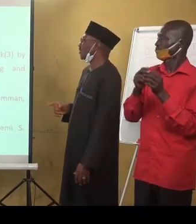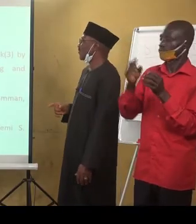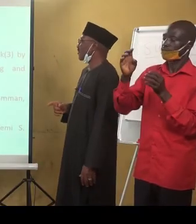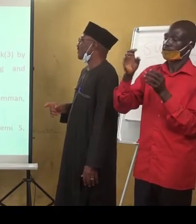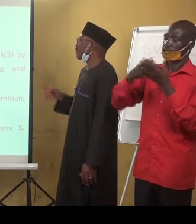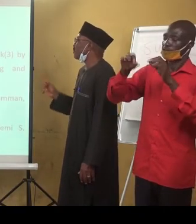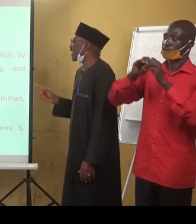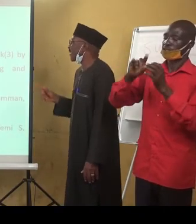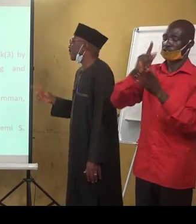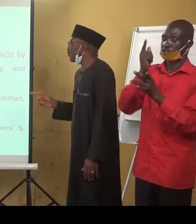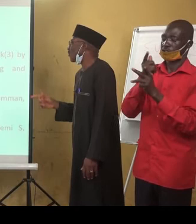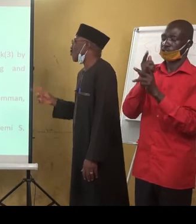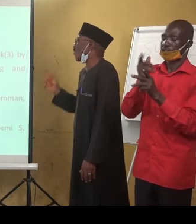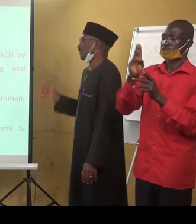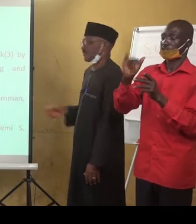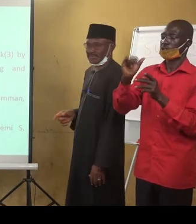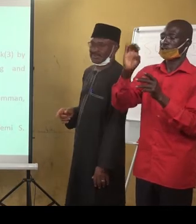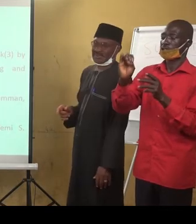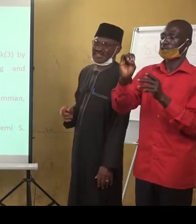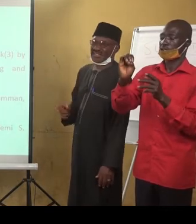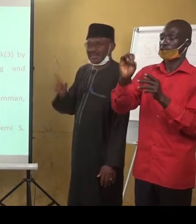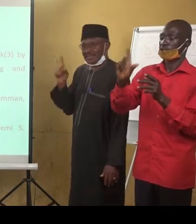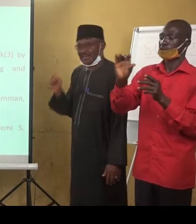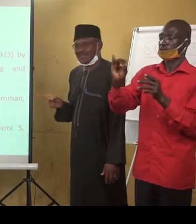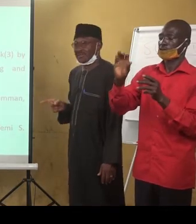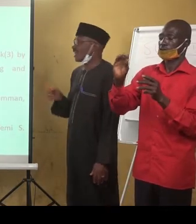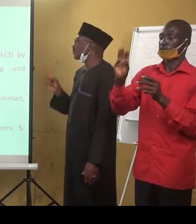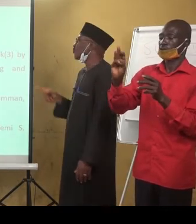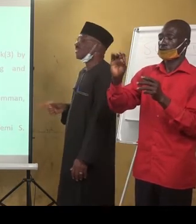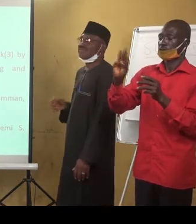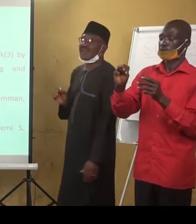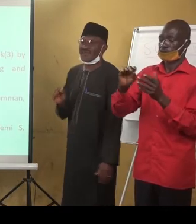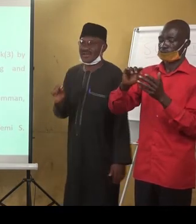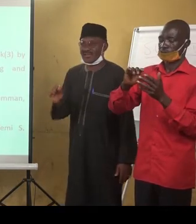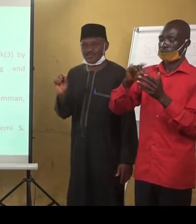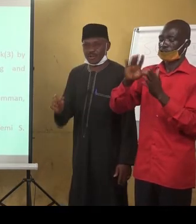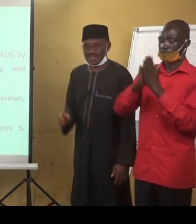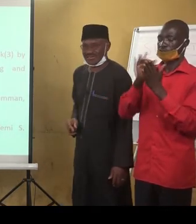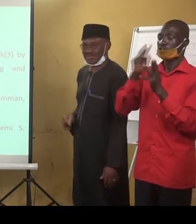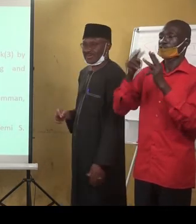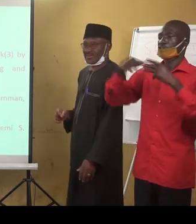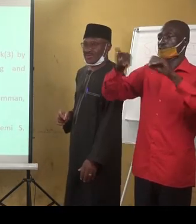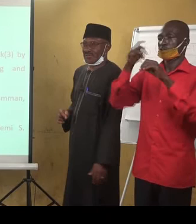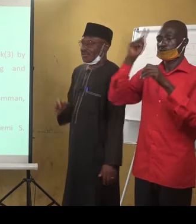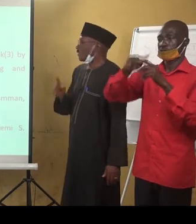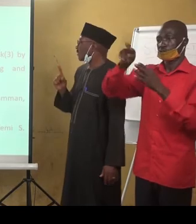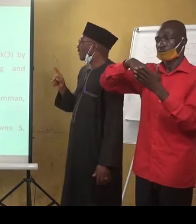Essential Geography by A.O. Owen. This textbook is very, very important.